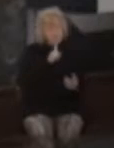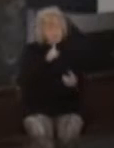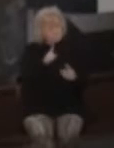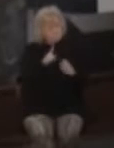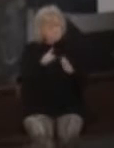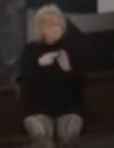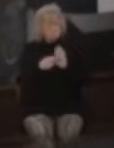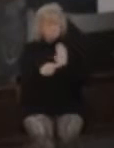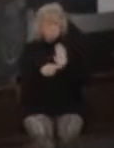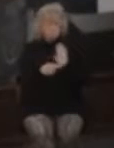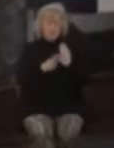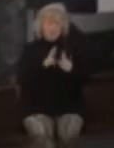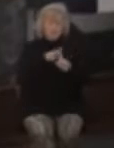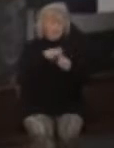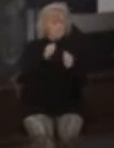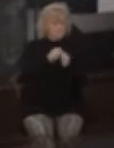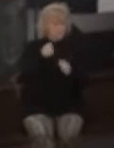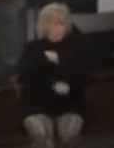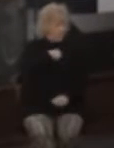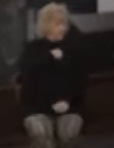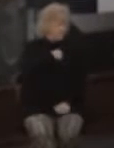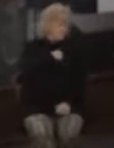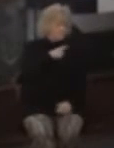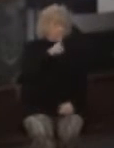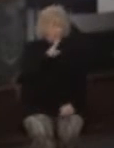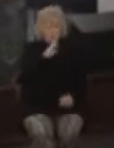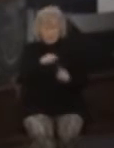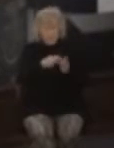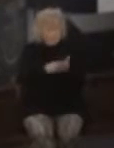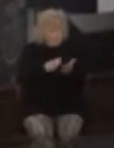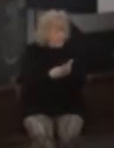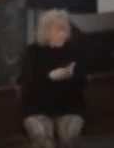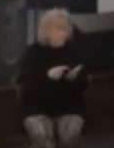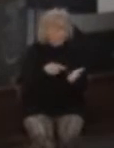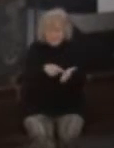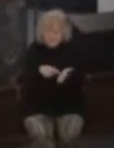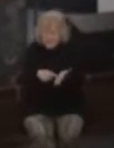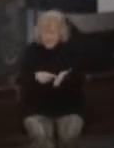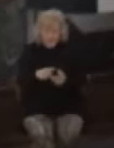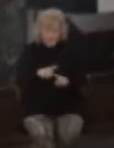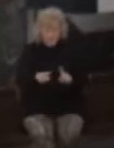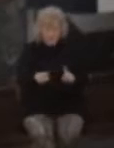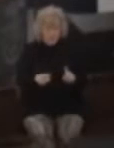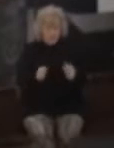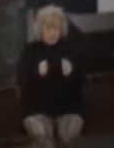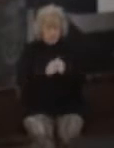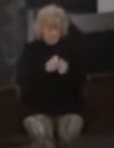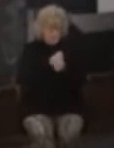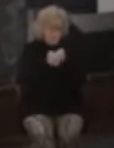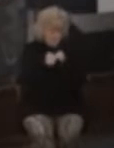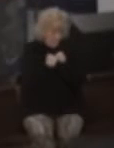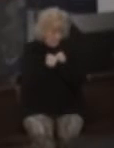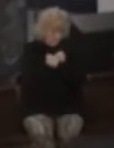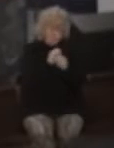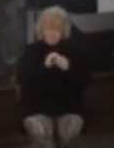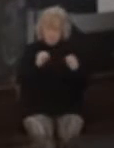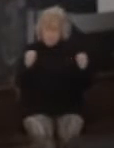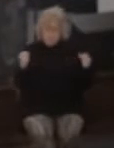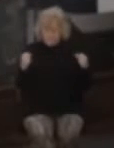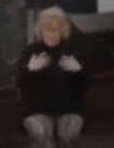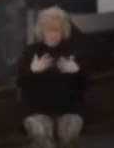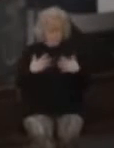also applies to our fellow human beings. There is no fear in love. Fear will keep you from